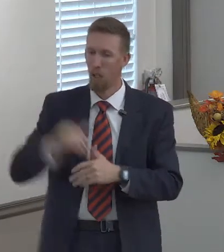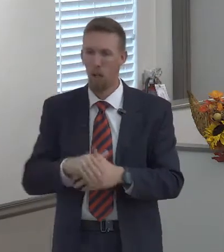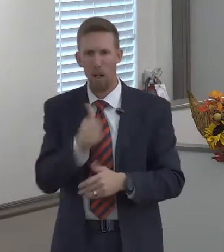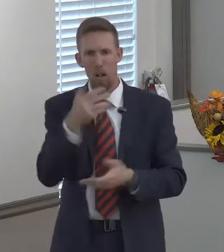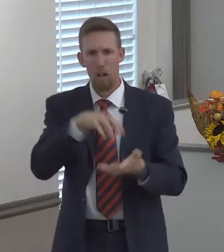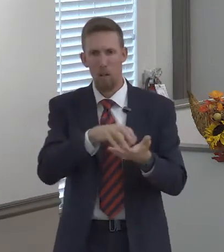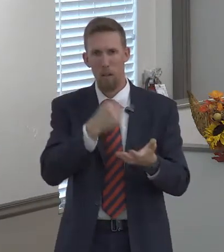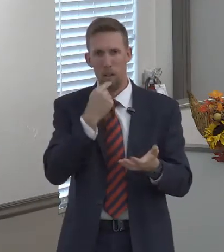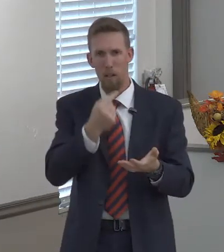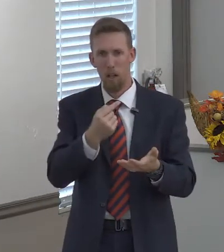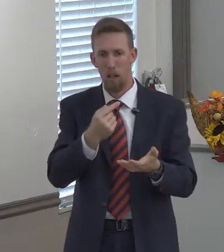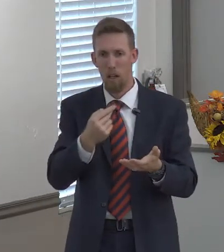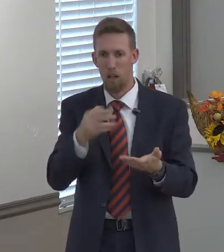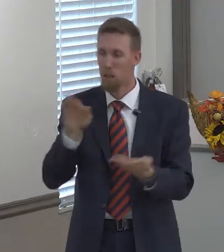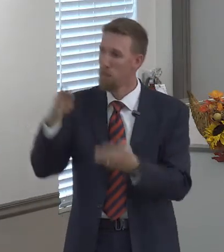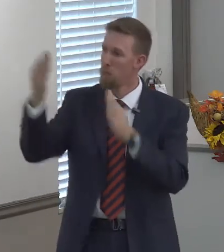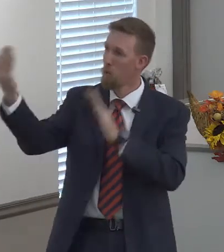here was different.